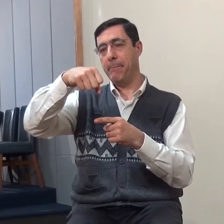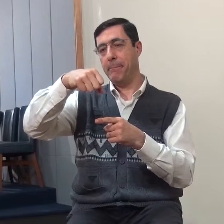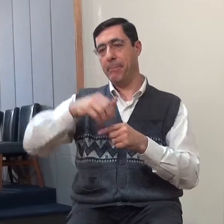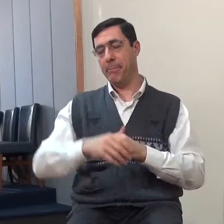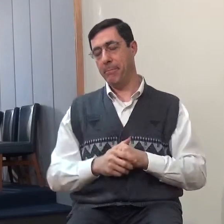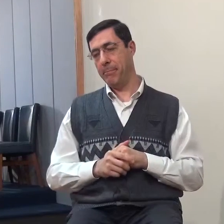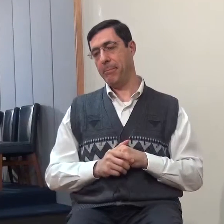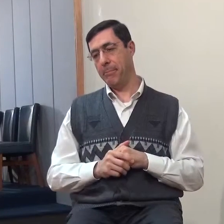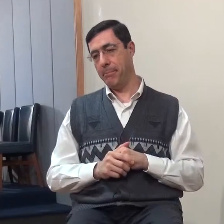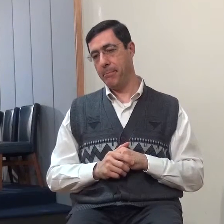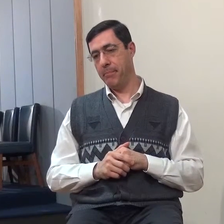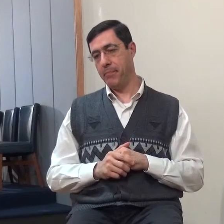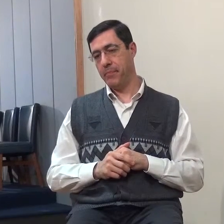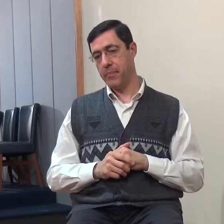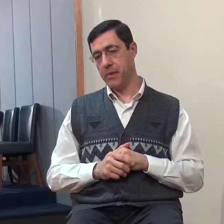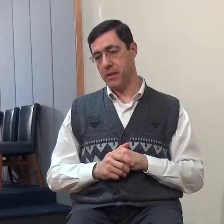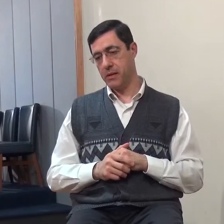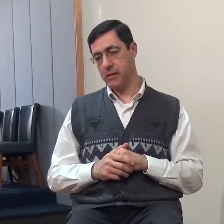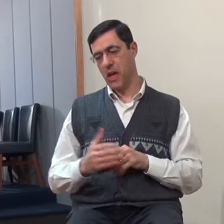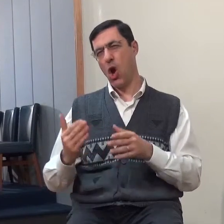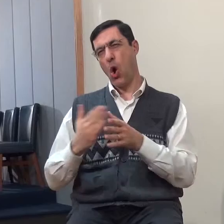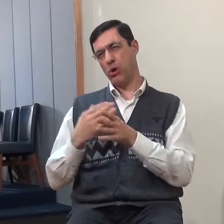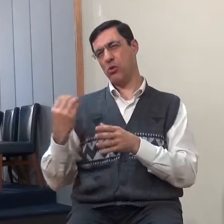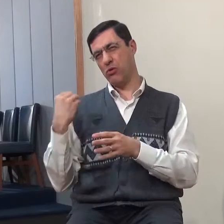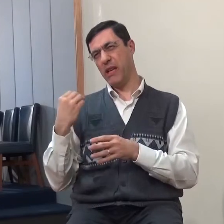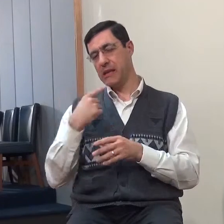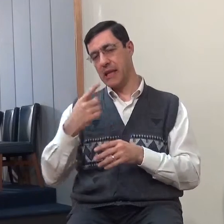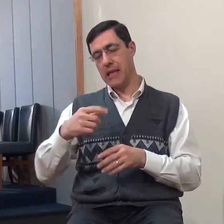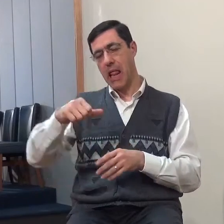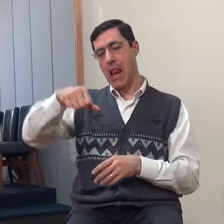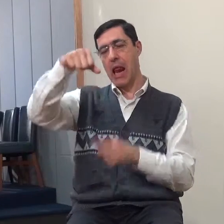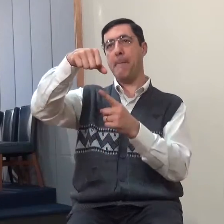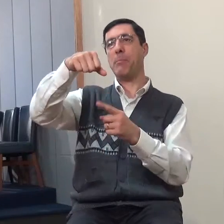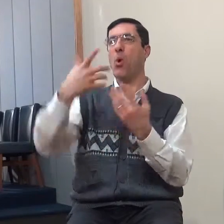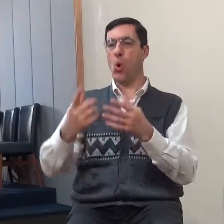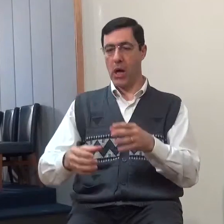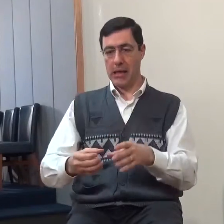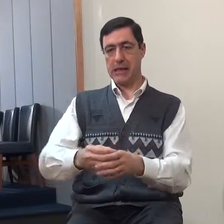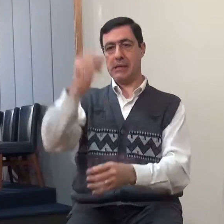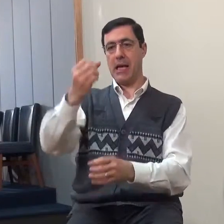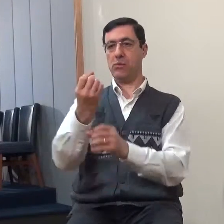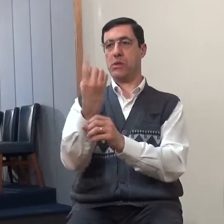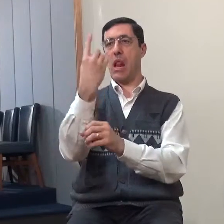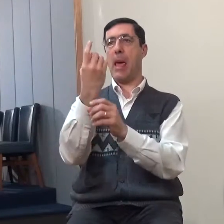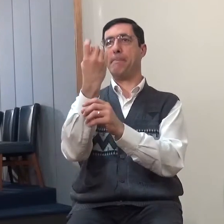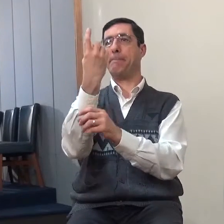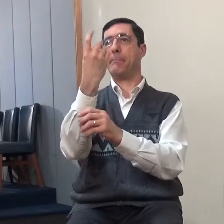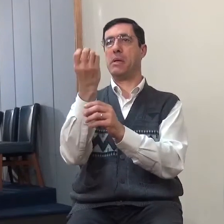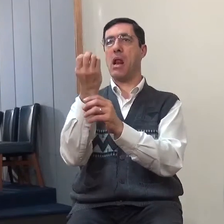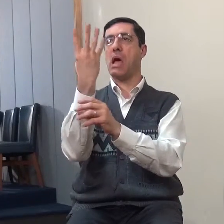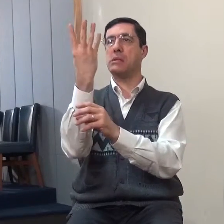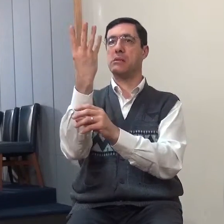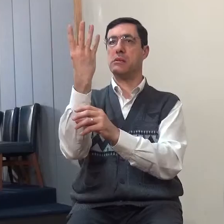but the Greek is a lamp, and a lampstand. Not on a lampstand, and it giveth light